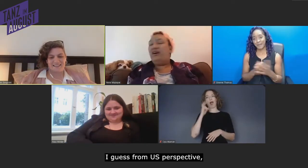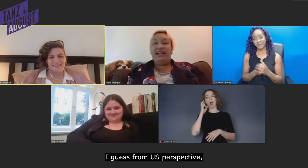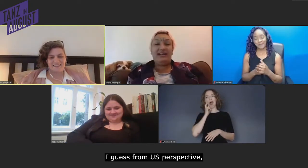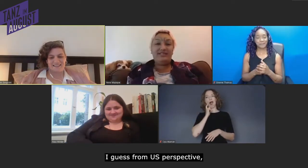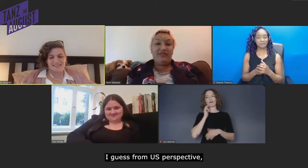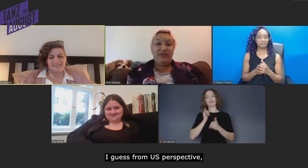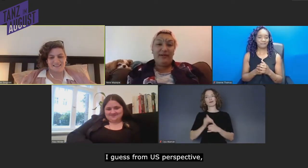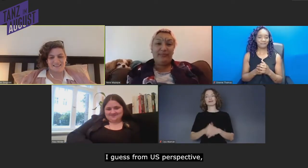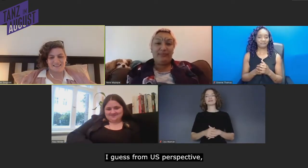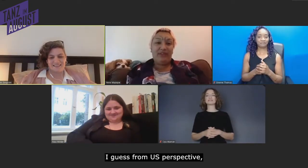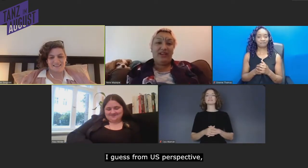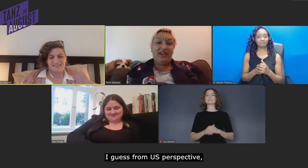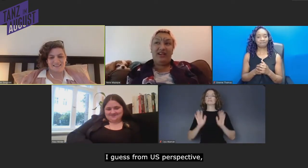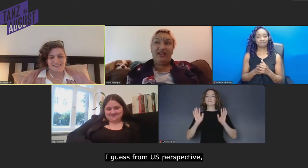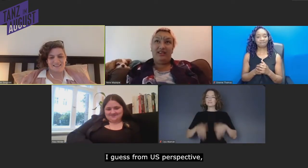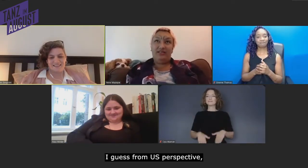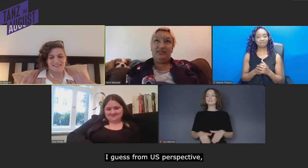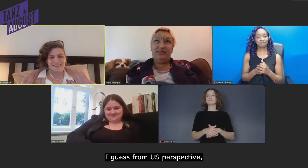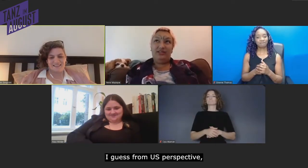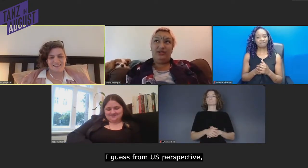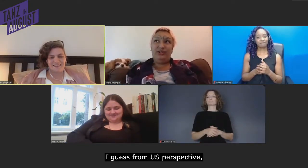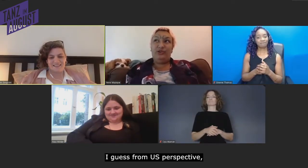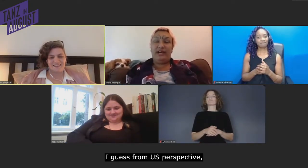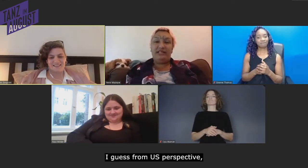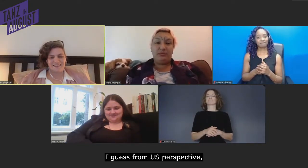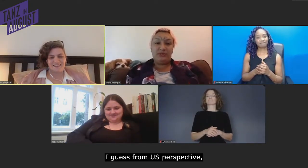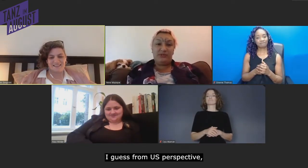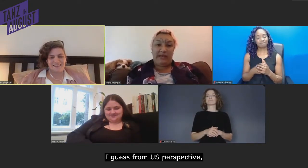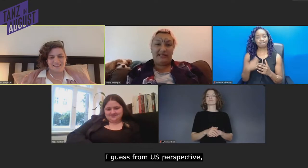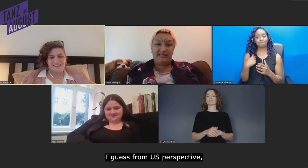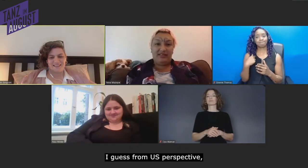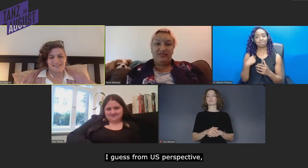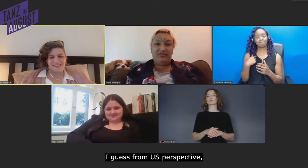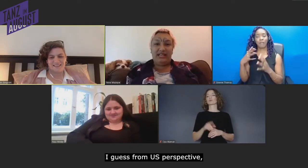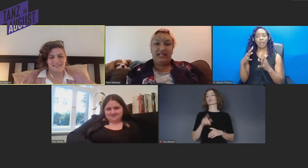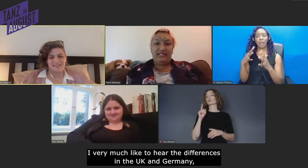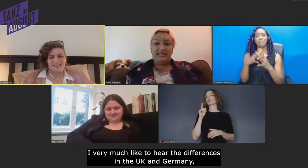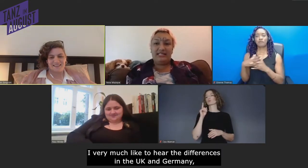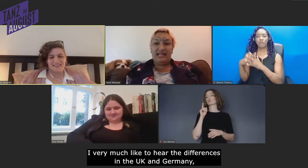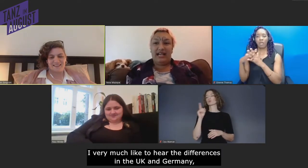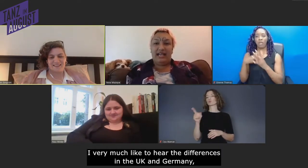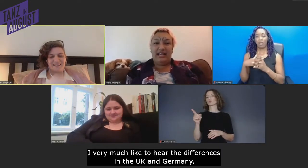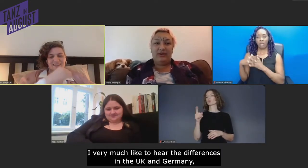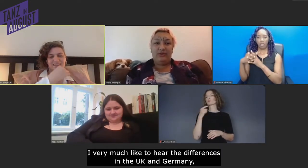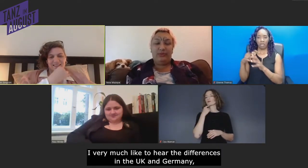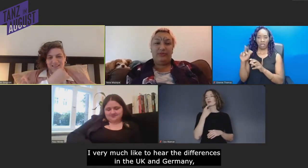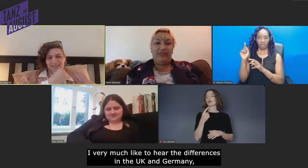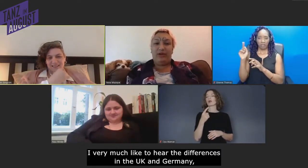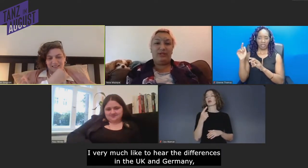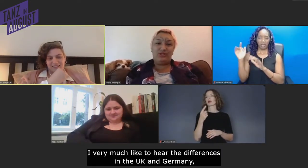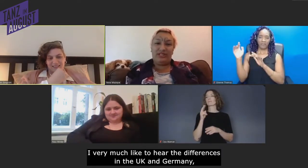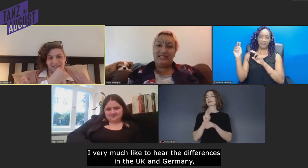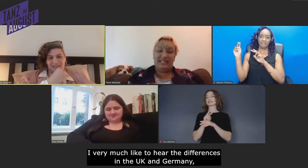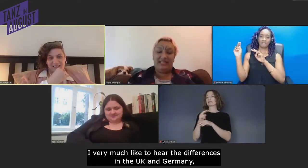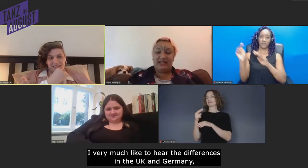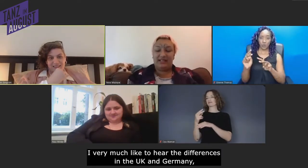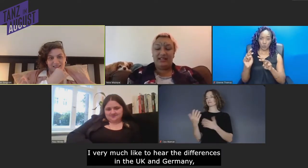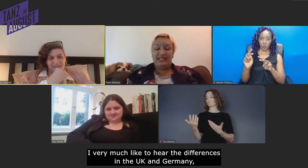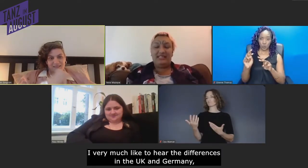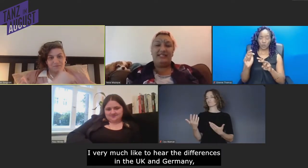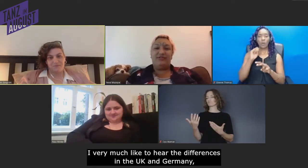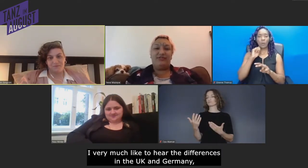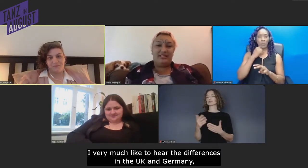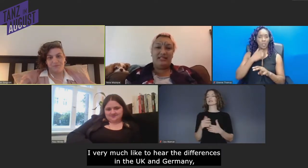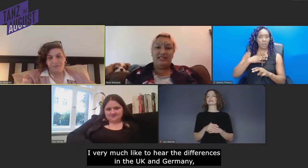Well, I guess from a U.S. perspective, and I would very much like to hear